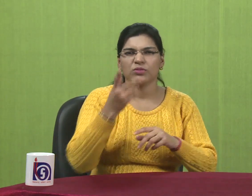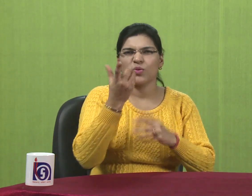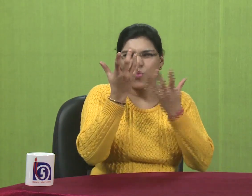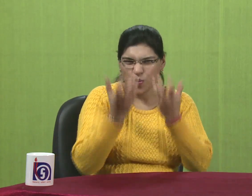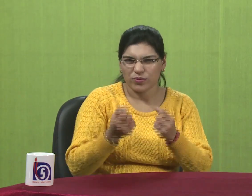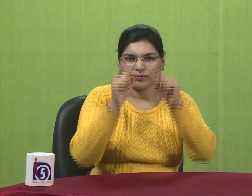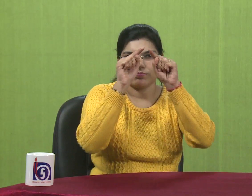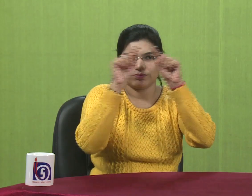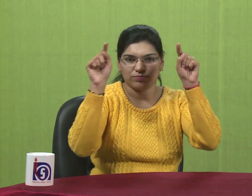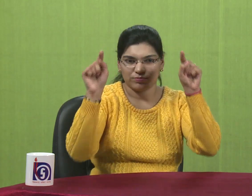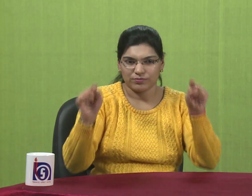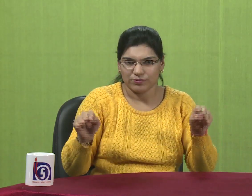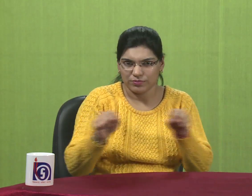Borders and shading.